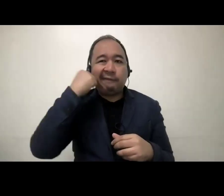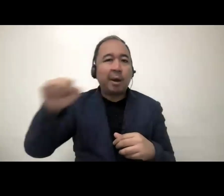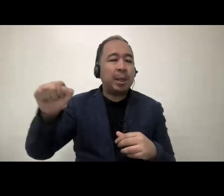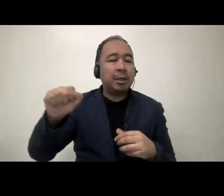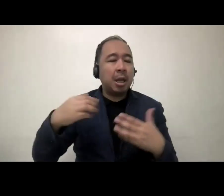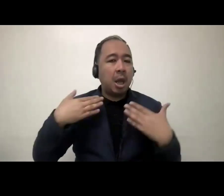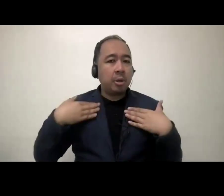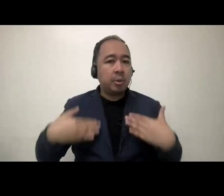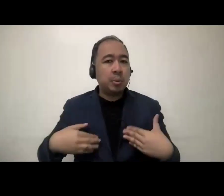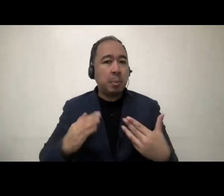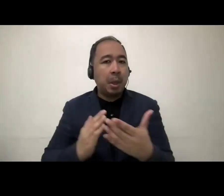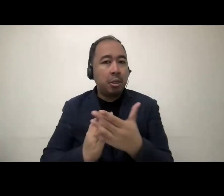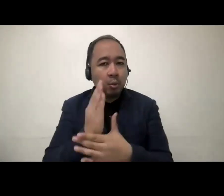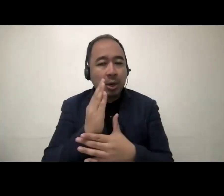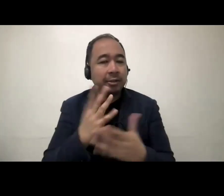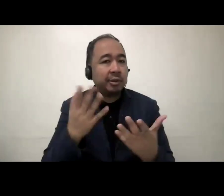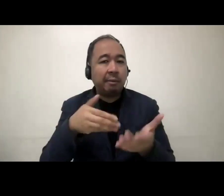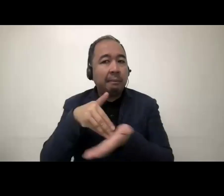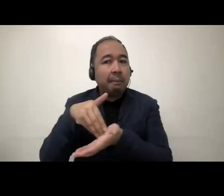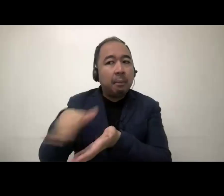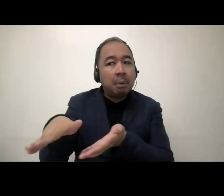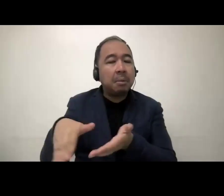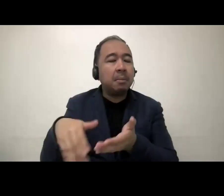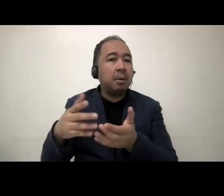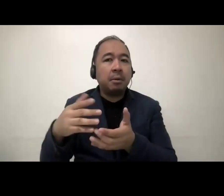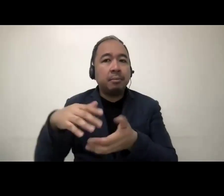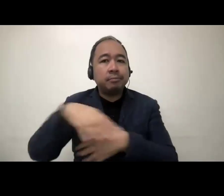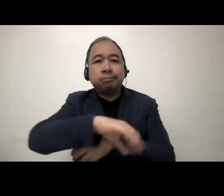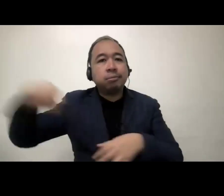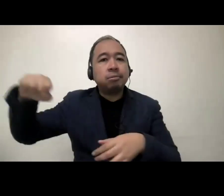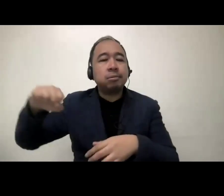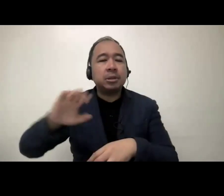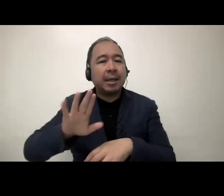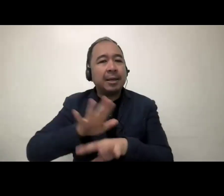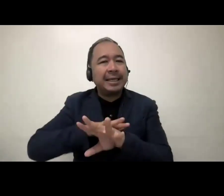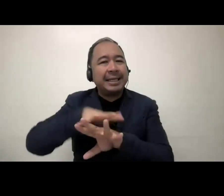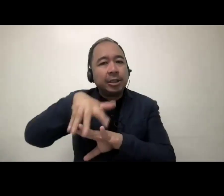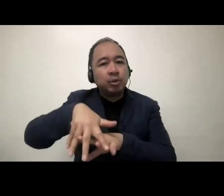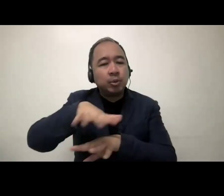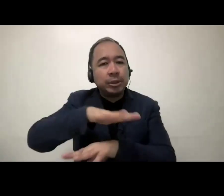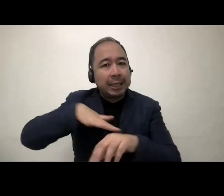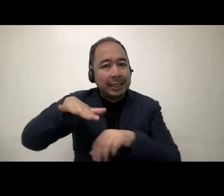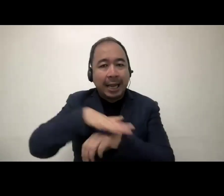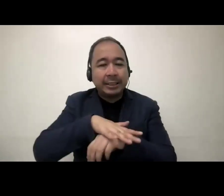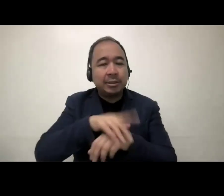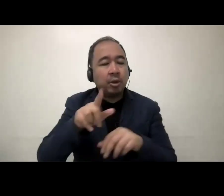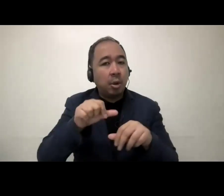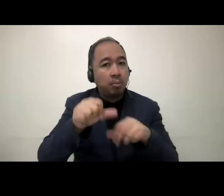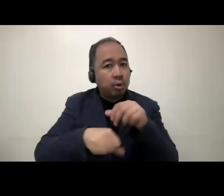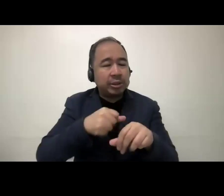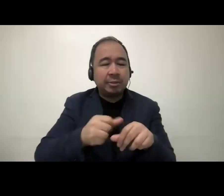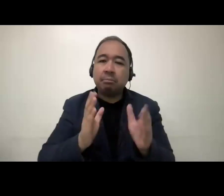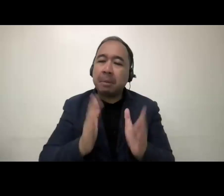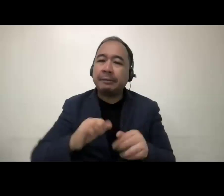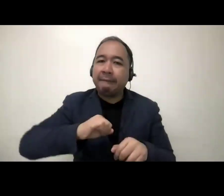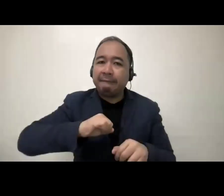including displacement and loss of indigenous lands, and process must be fast-tracked to ensure timely